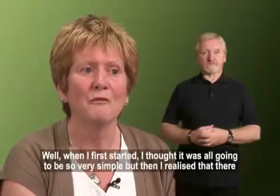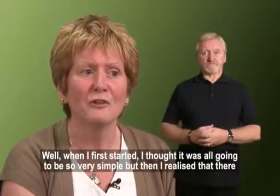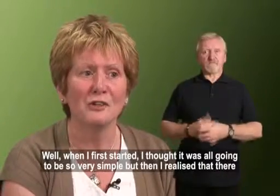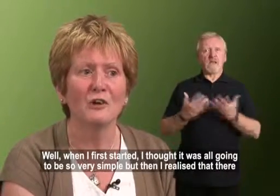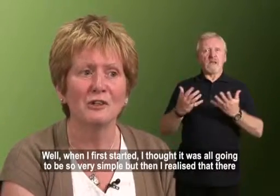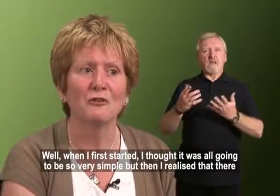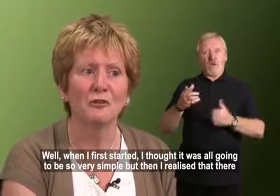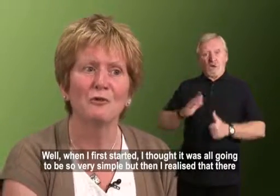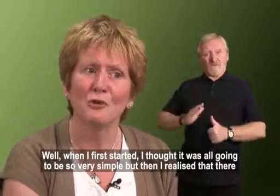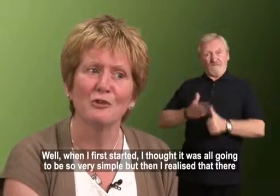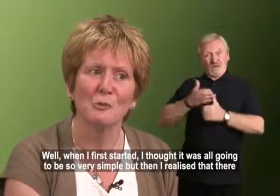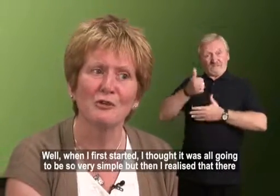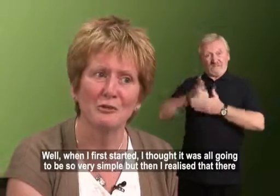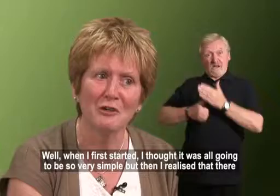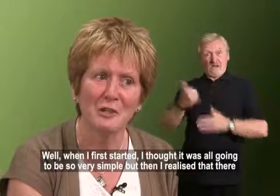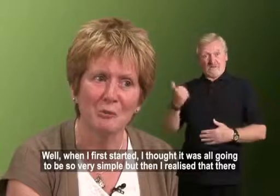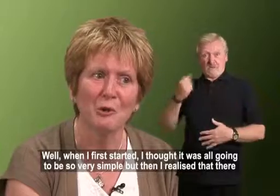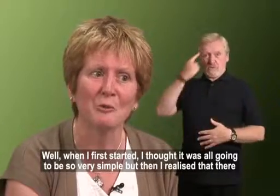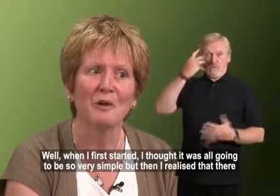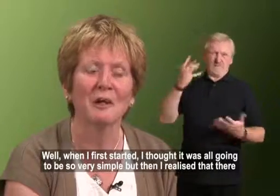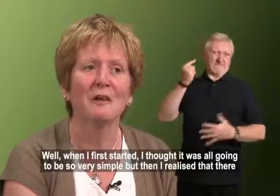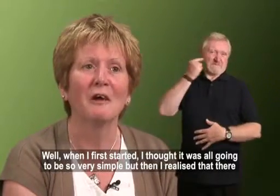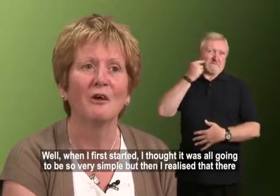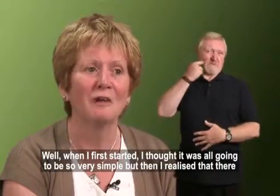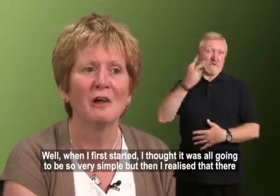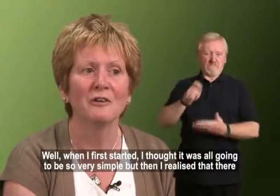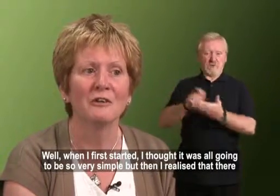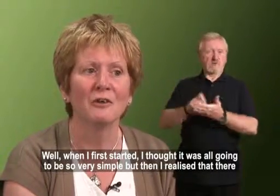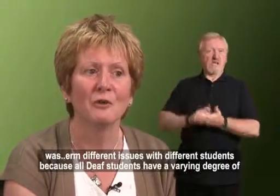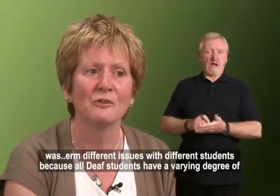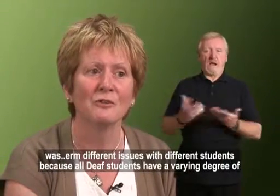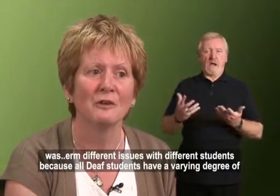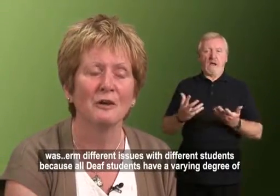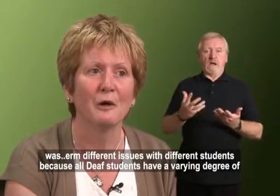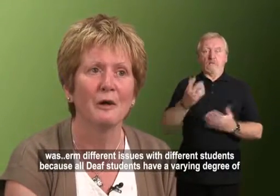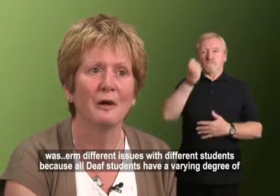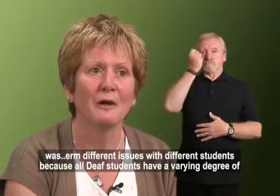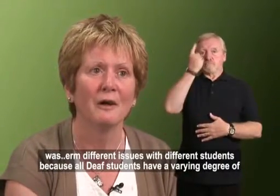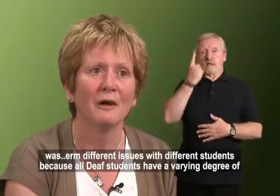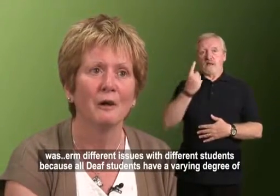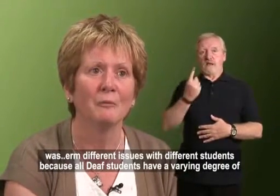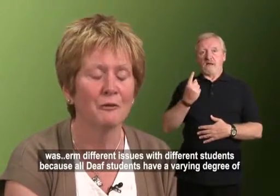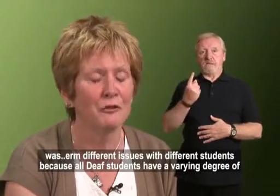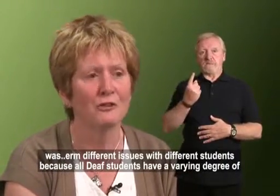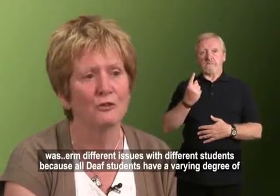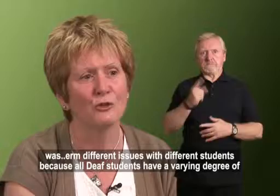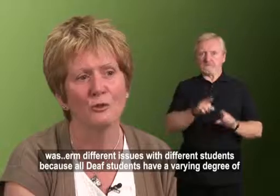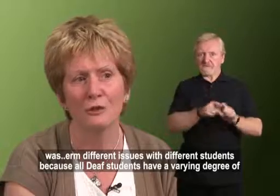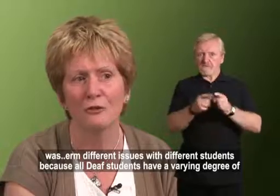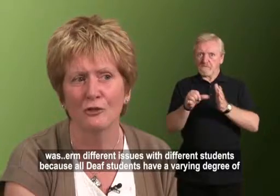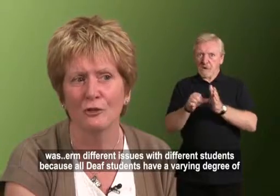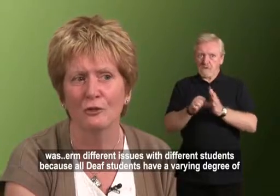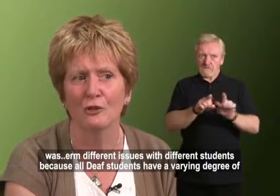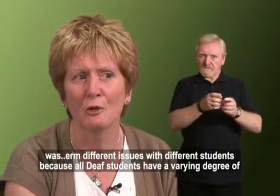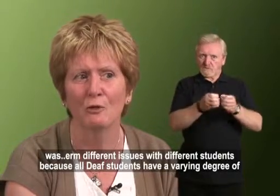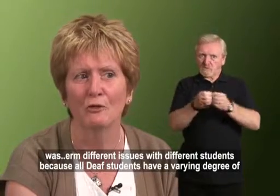Well, when I first started, I thought it was all going to be so very simple, but then I realised that there was different issues with